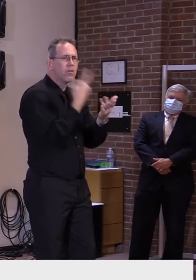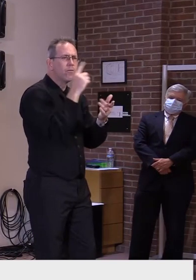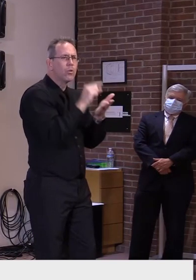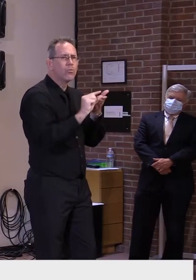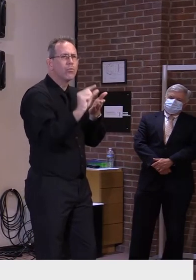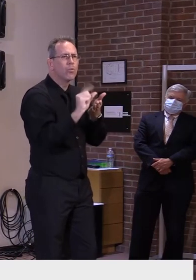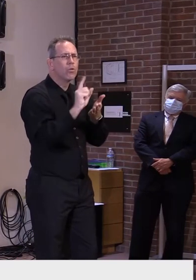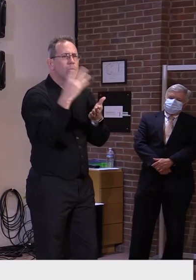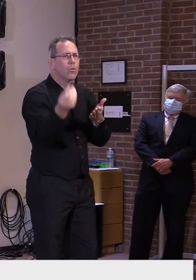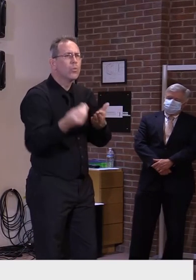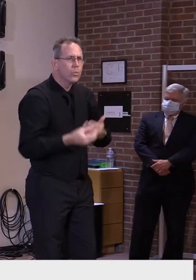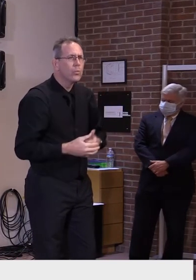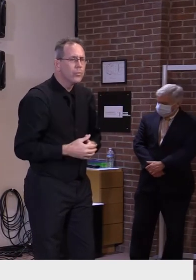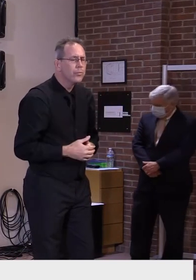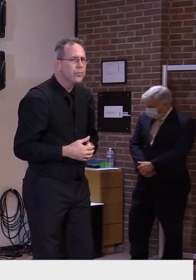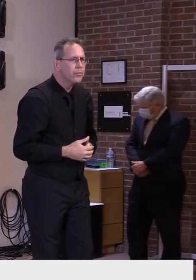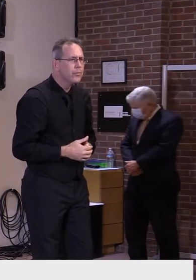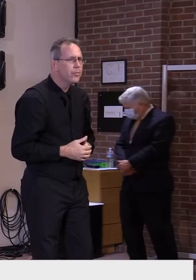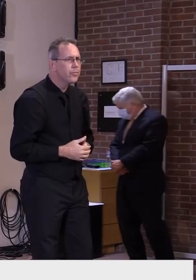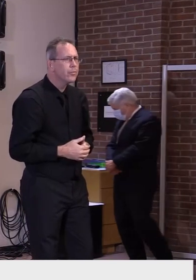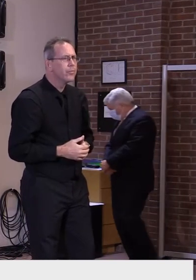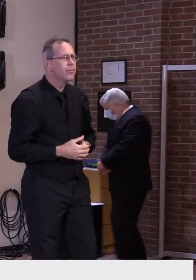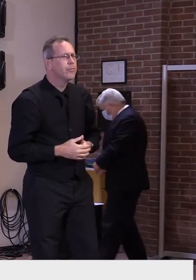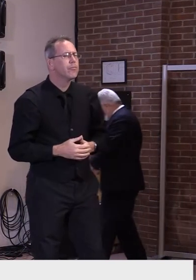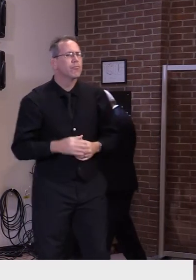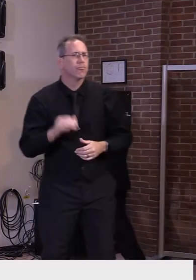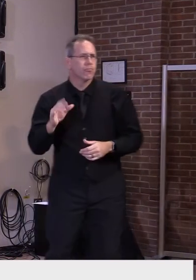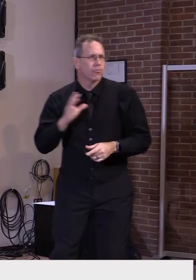Peter, all right, thanks. Peter Hirschfeld, VPR.